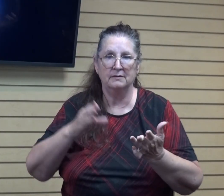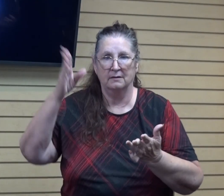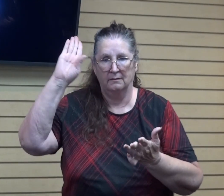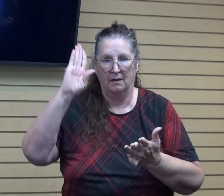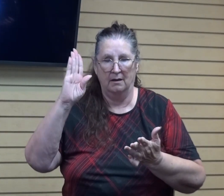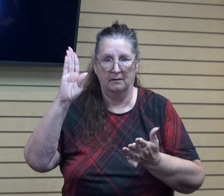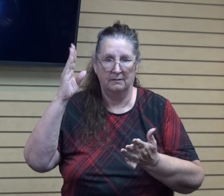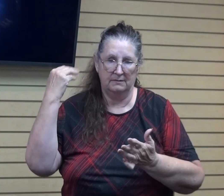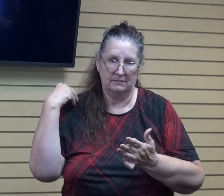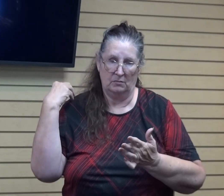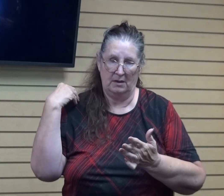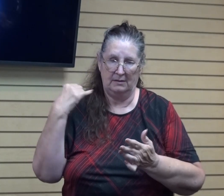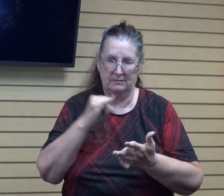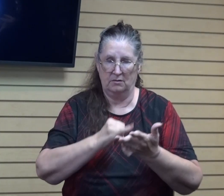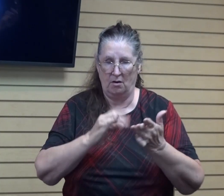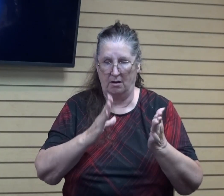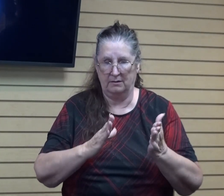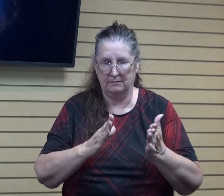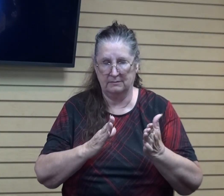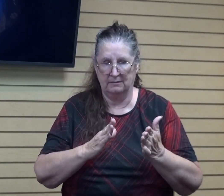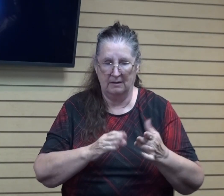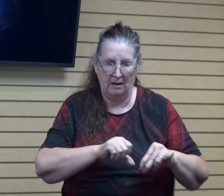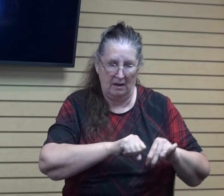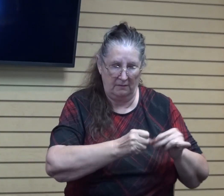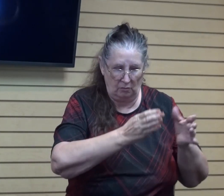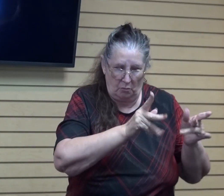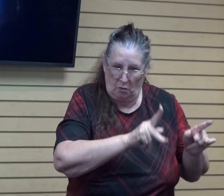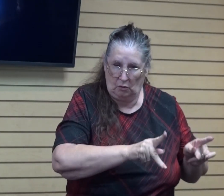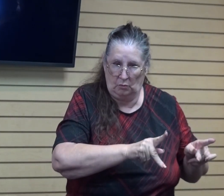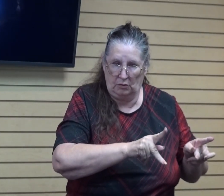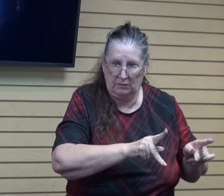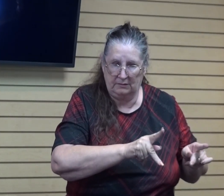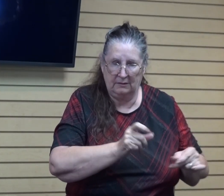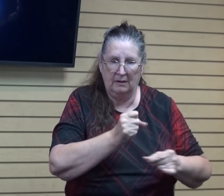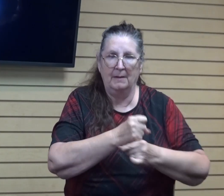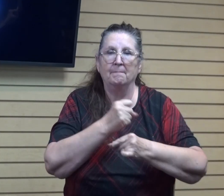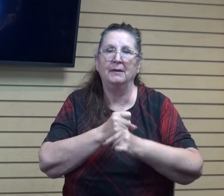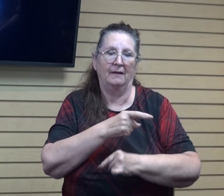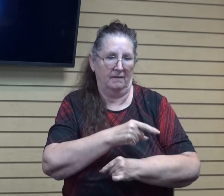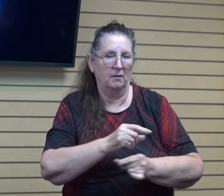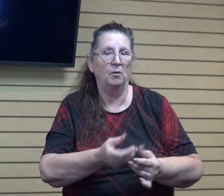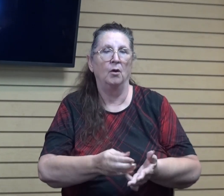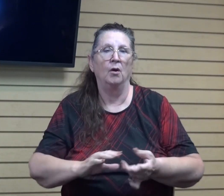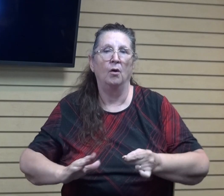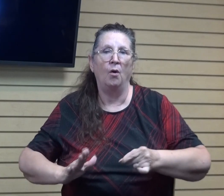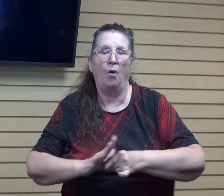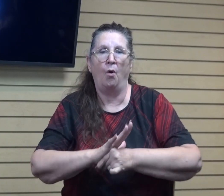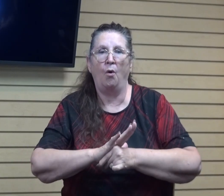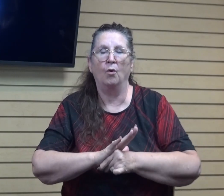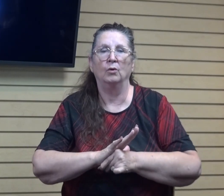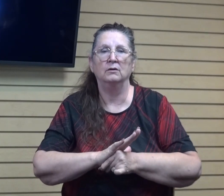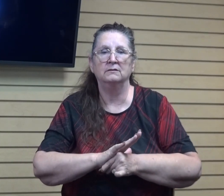artist and can take the most broken of broken and make them whole. And He did that right where we